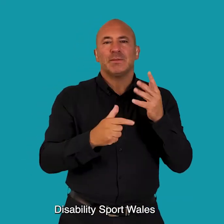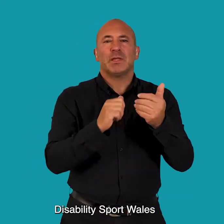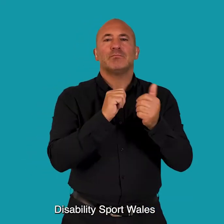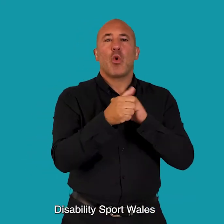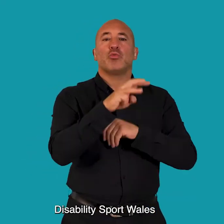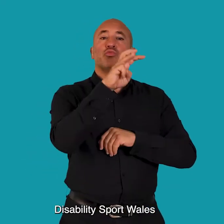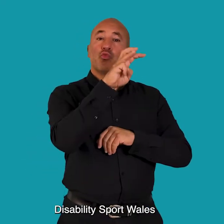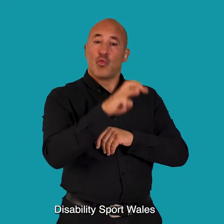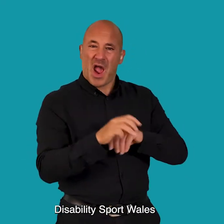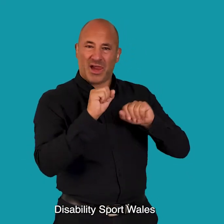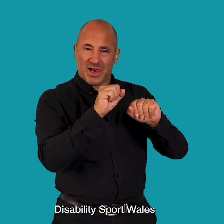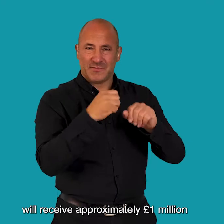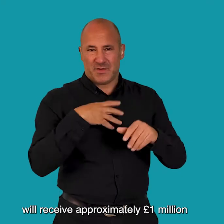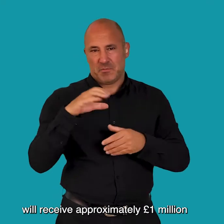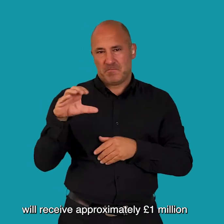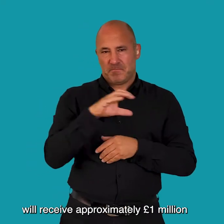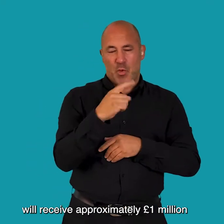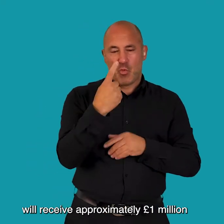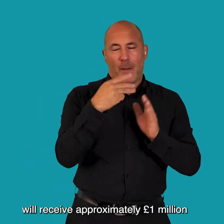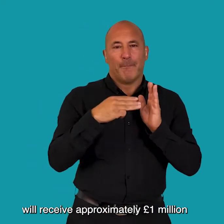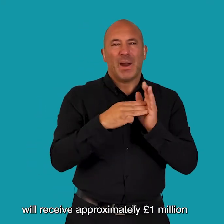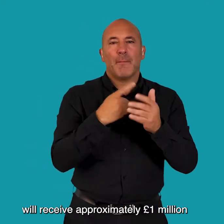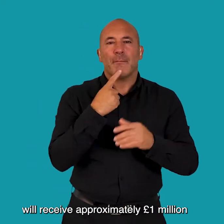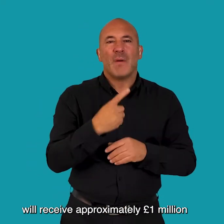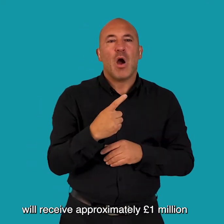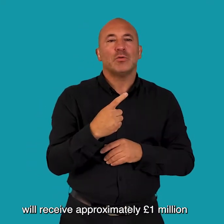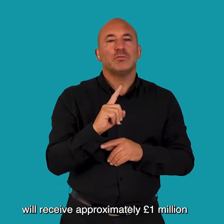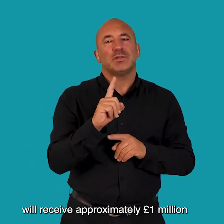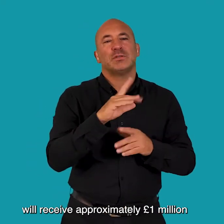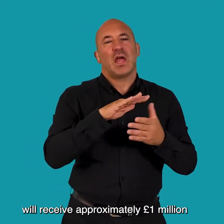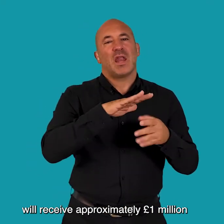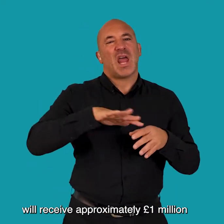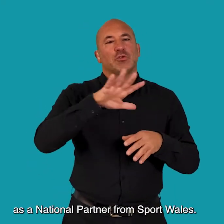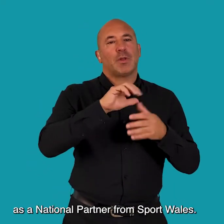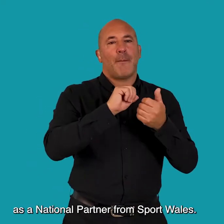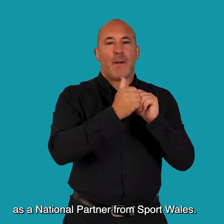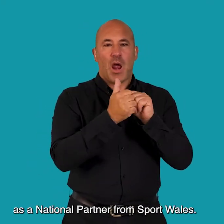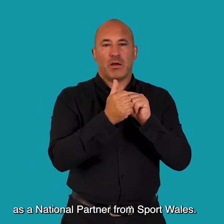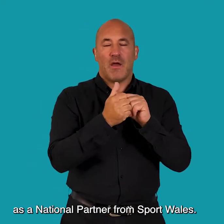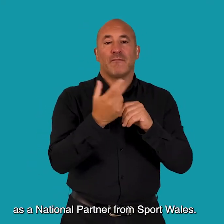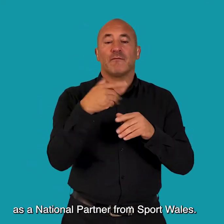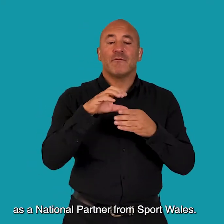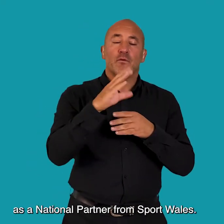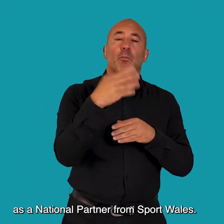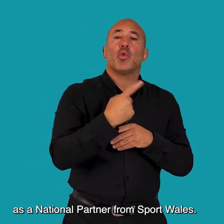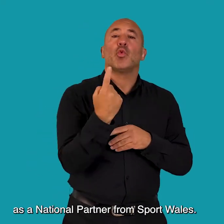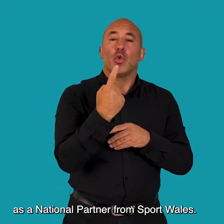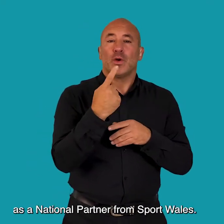Disability Sports Wales will receive approximately £1 million as a national partner from Sports